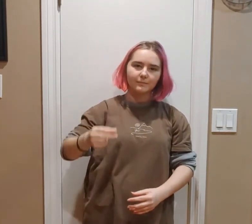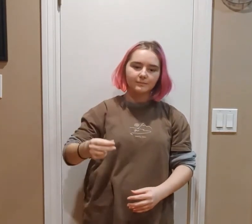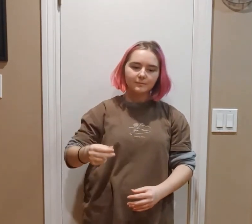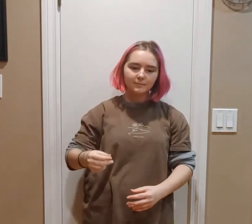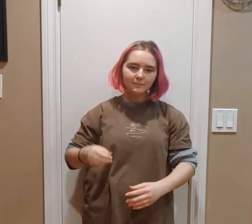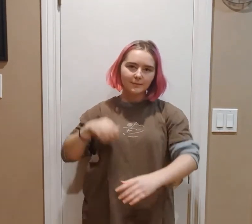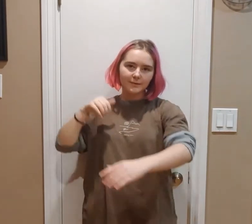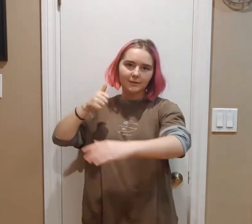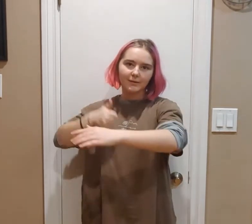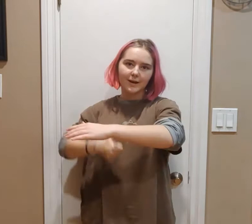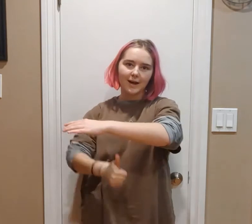So